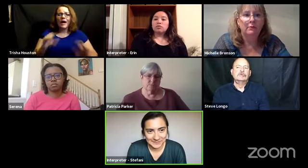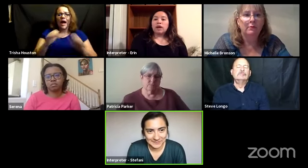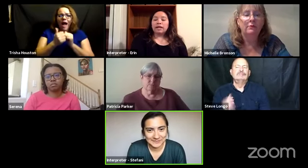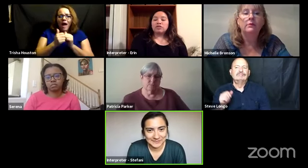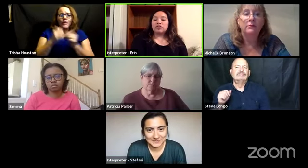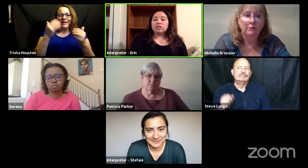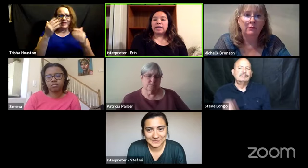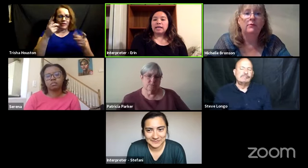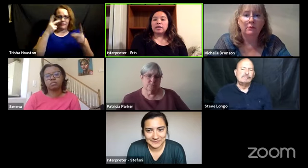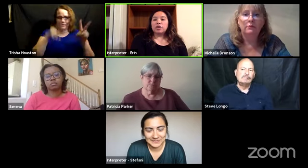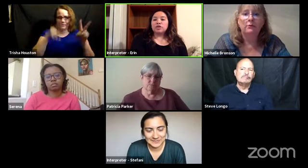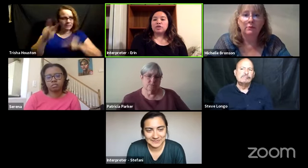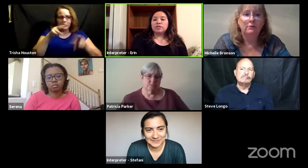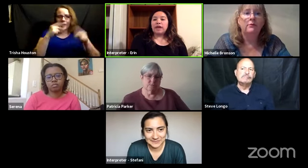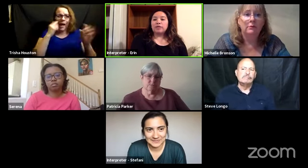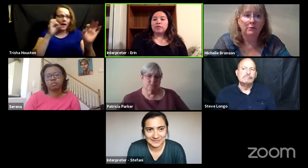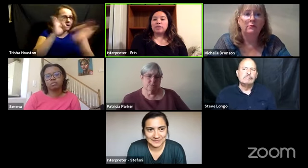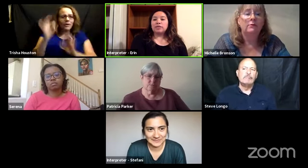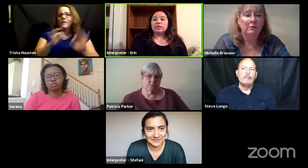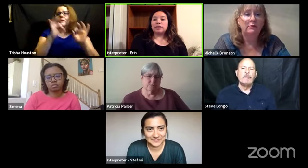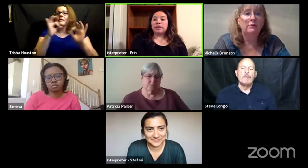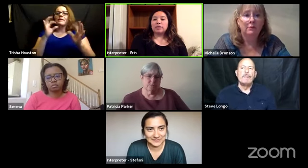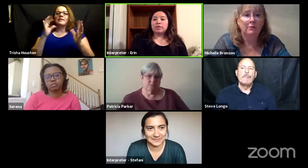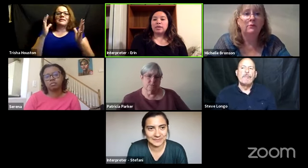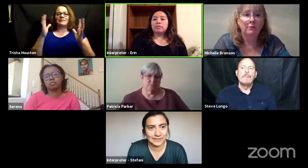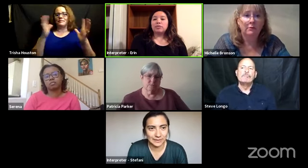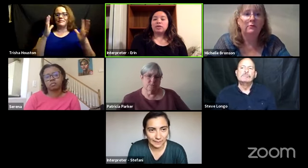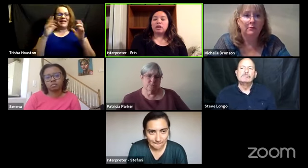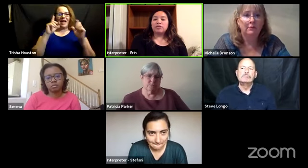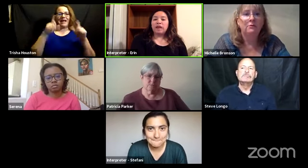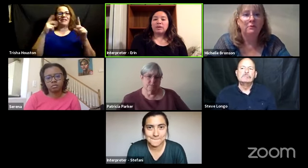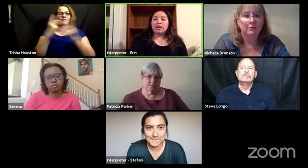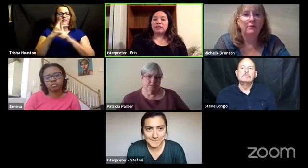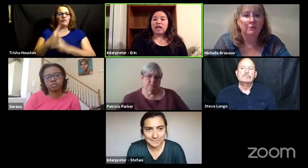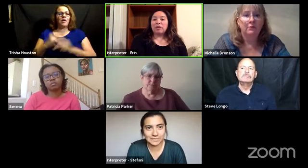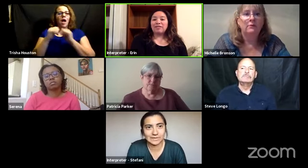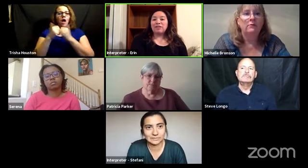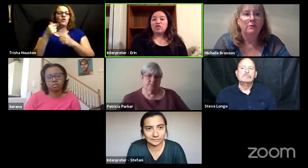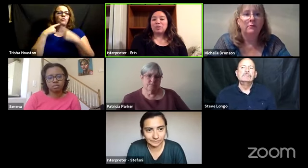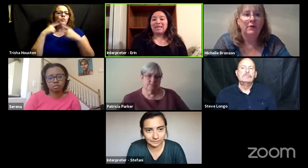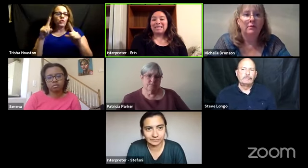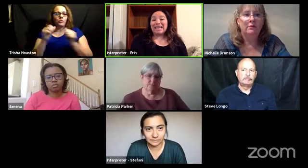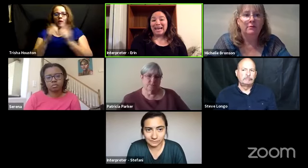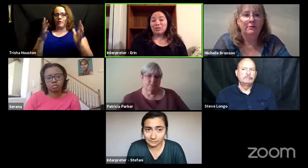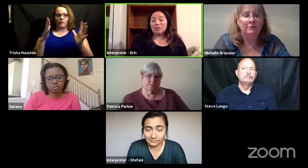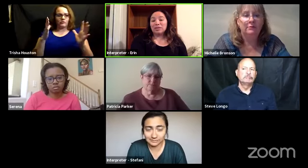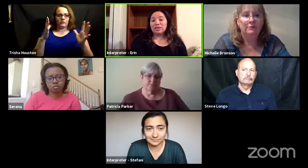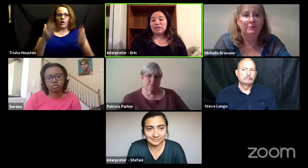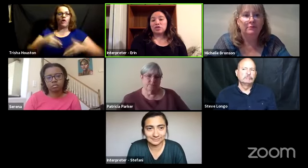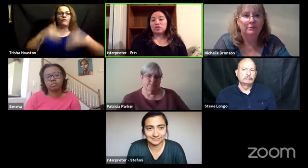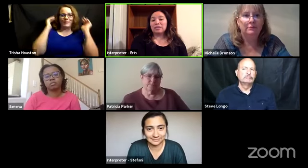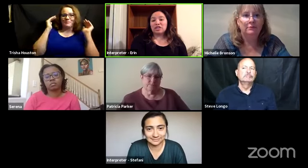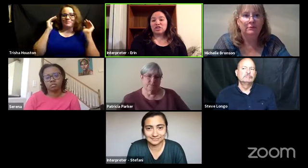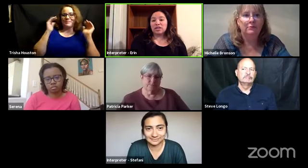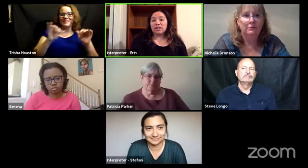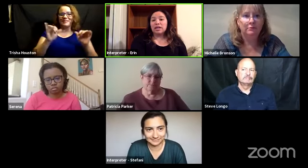Right, and Trisha's saying, you know, in terms of how to still get community input and all of that, with having too many tiles in a Zoom session,